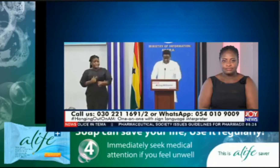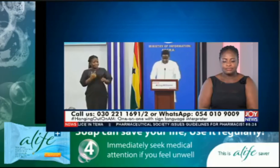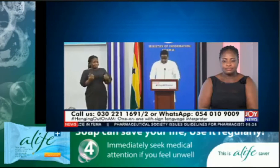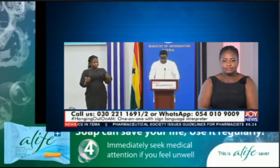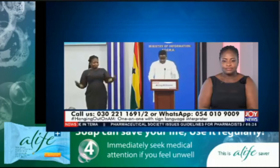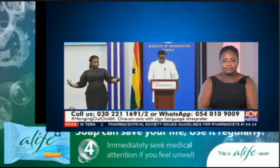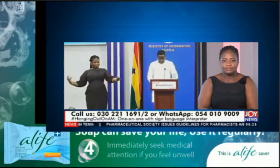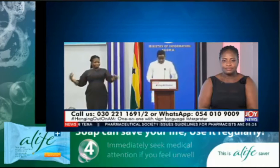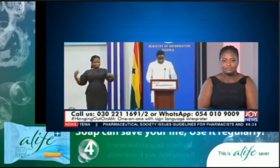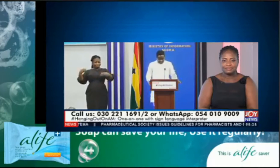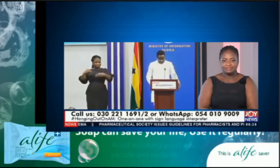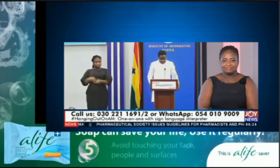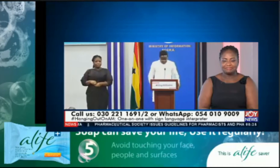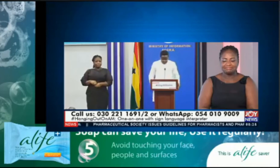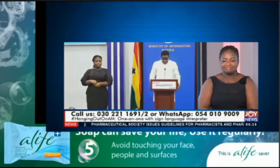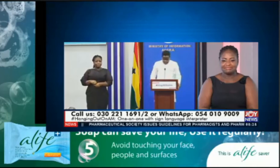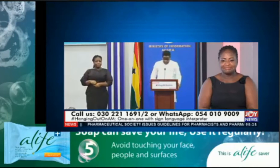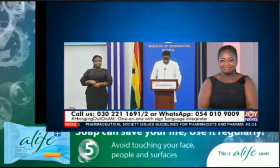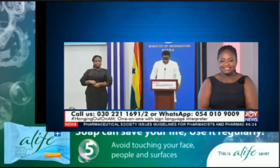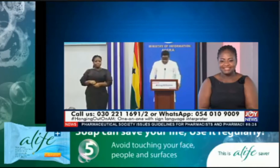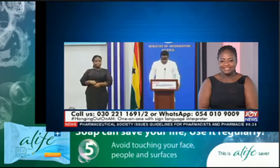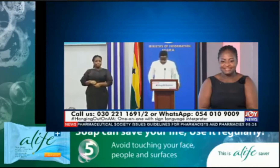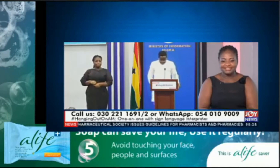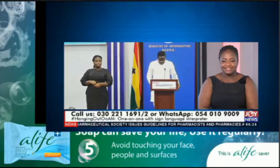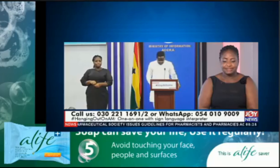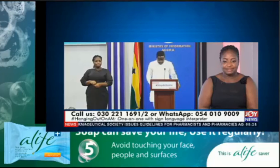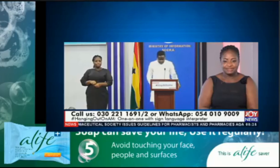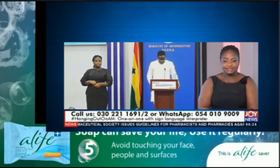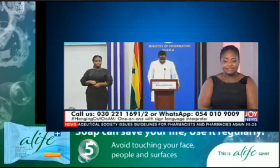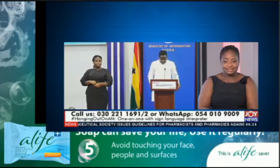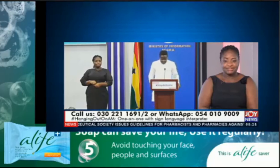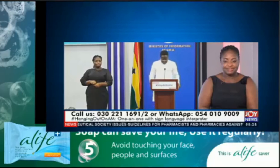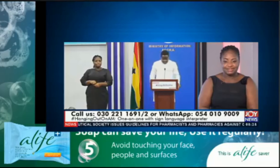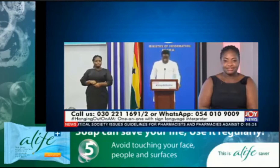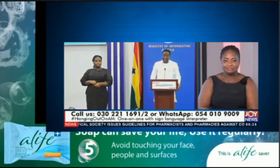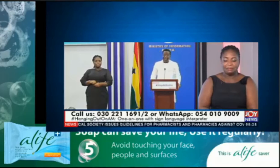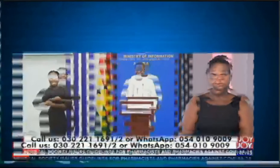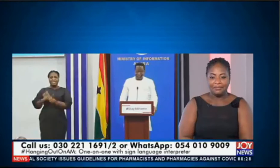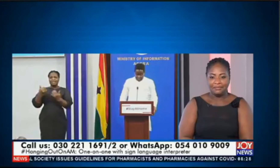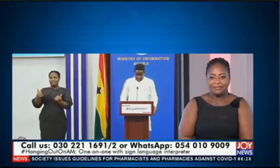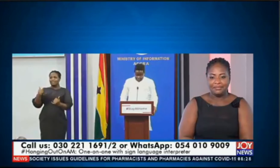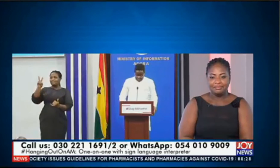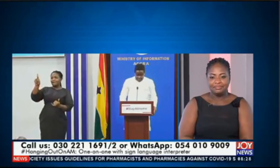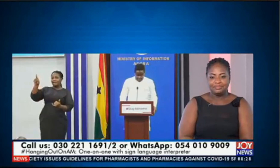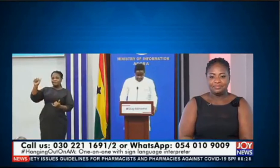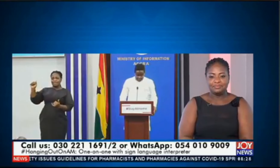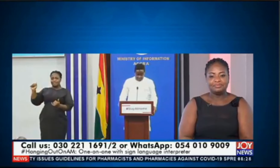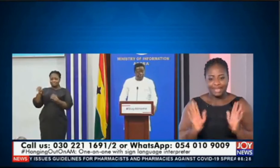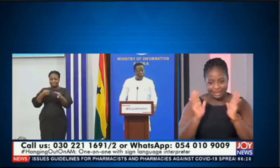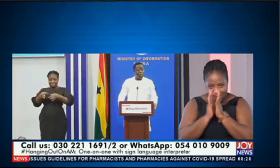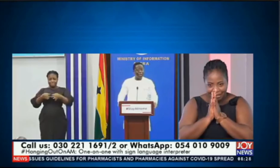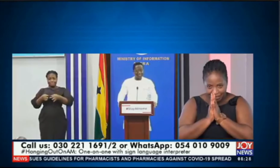people in the nation. So that is why people do call him and call her that she's getting a lot of money. But inshallah, she'll get